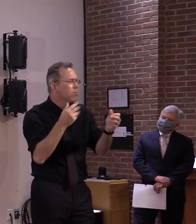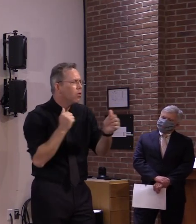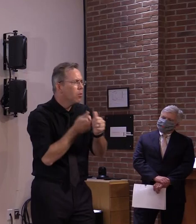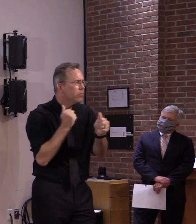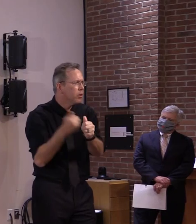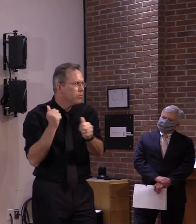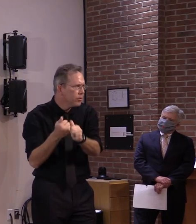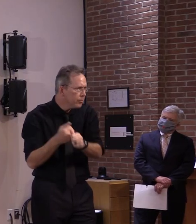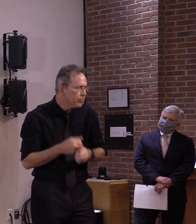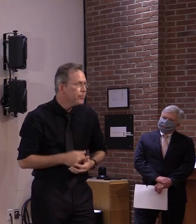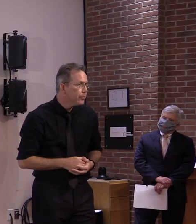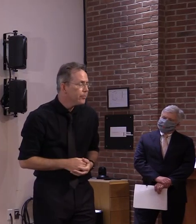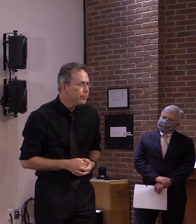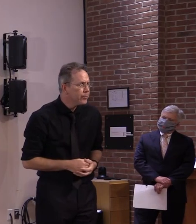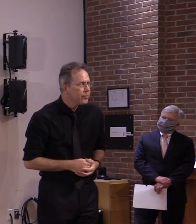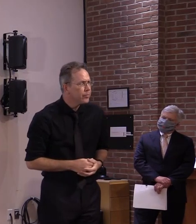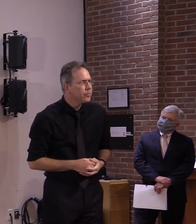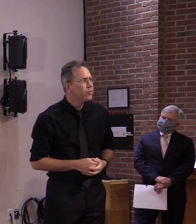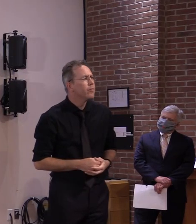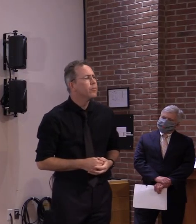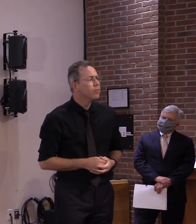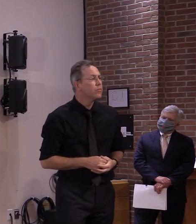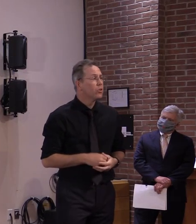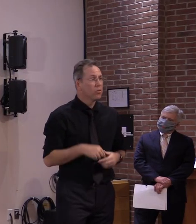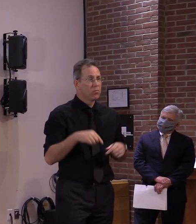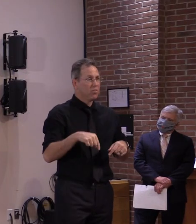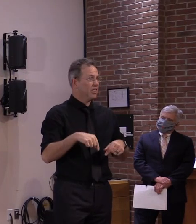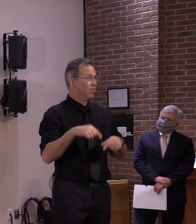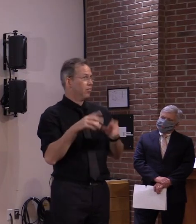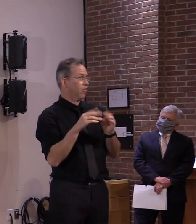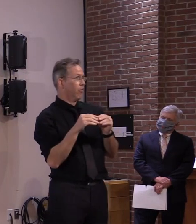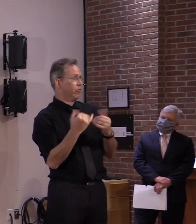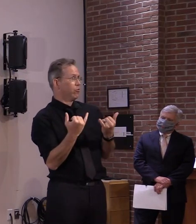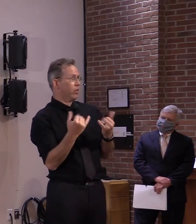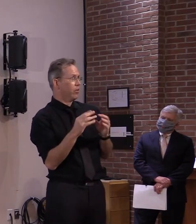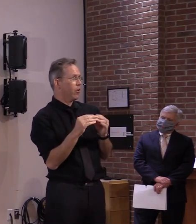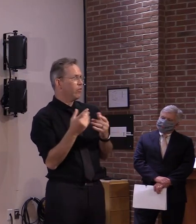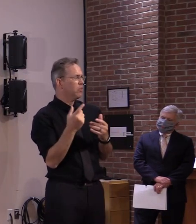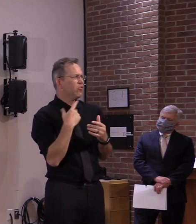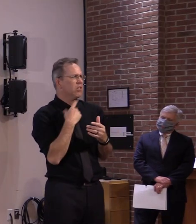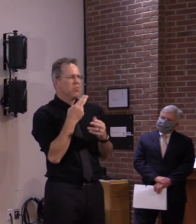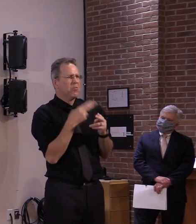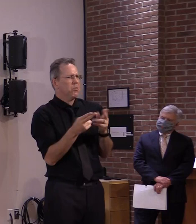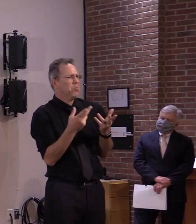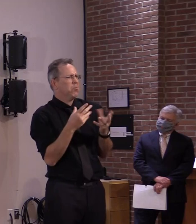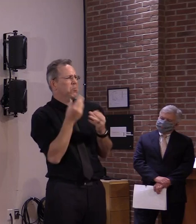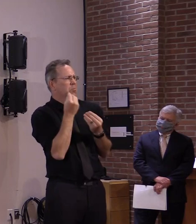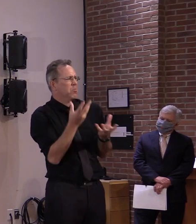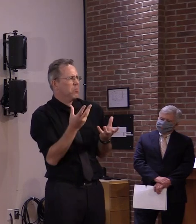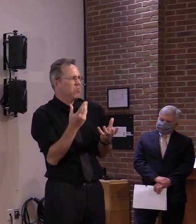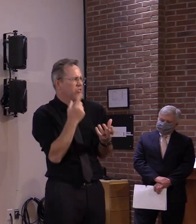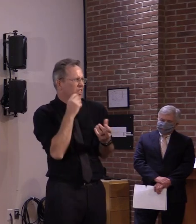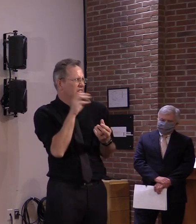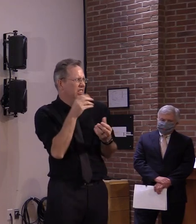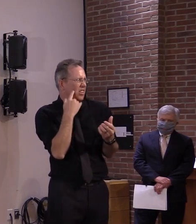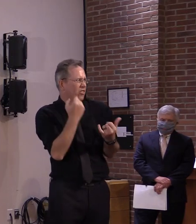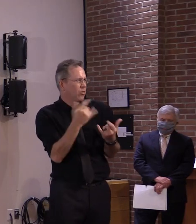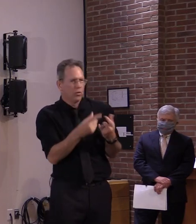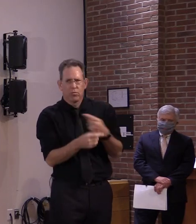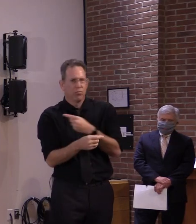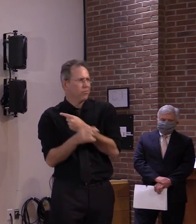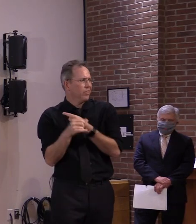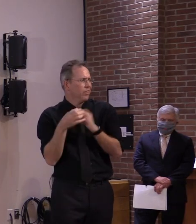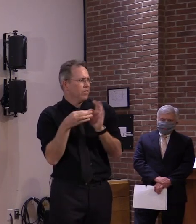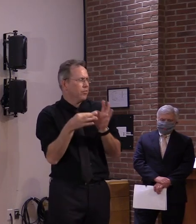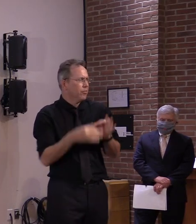we're talking at this press conference, we'll be able to give you the data as recent as we have it. All right, we're going to move